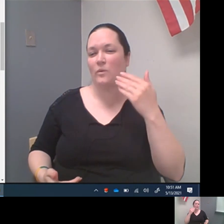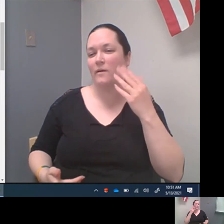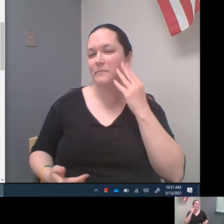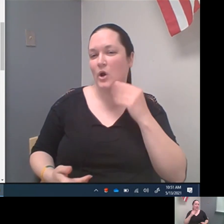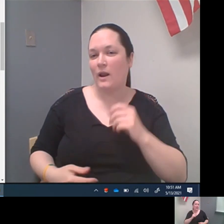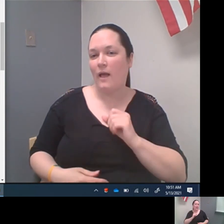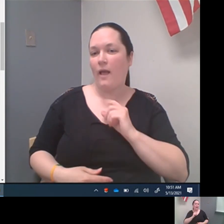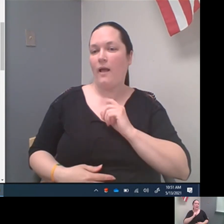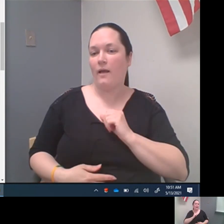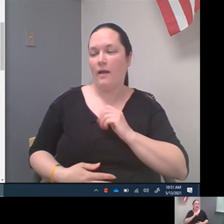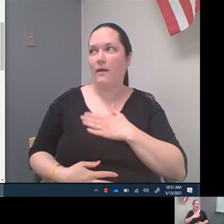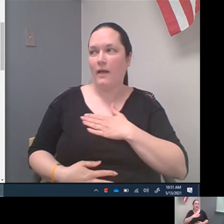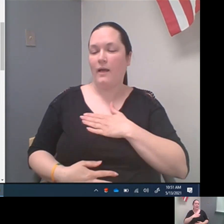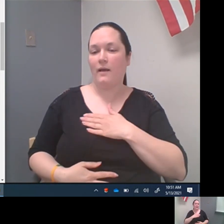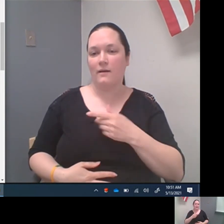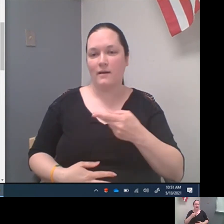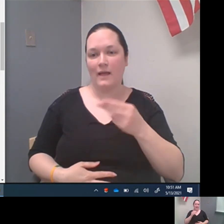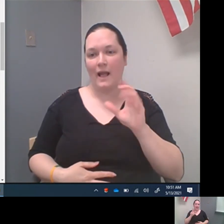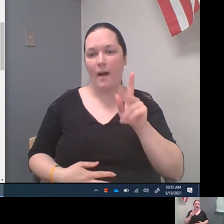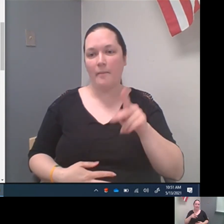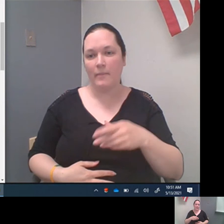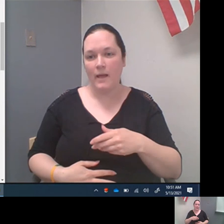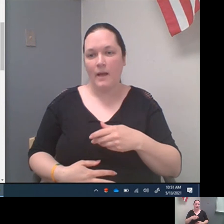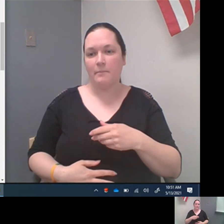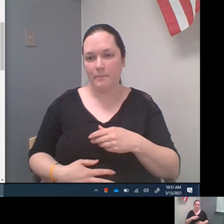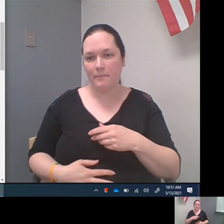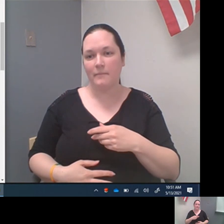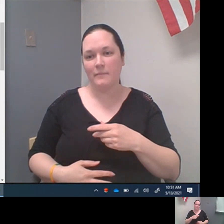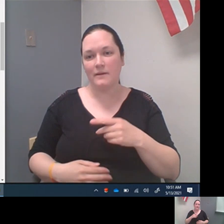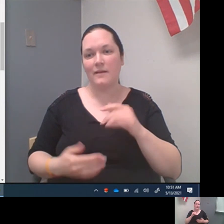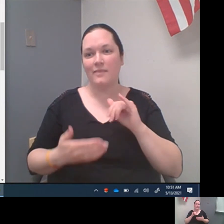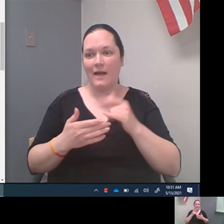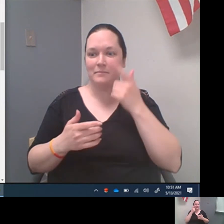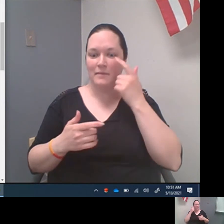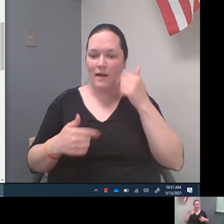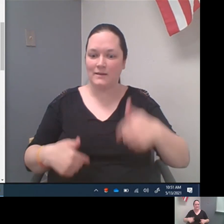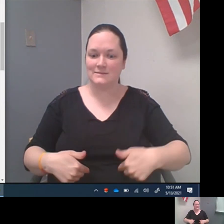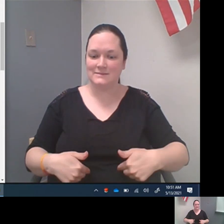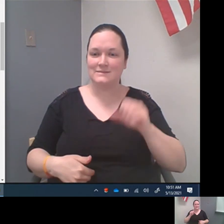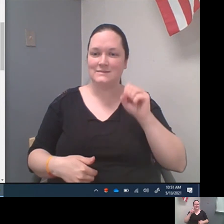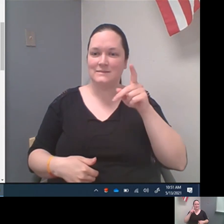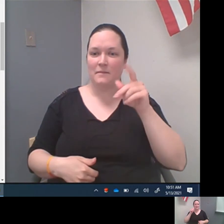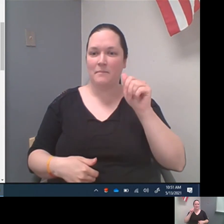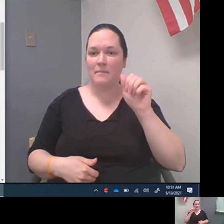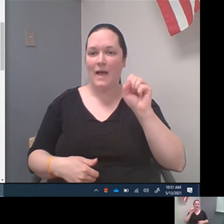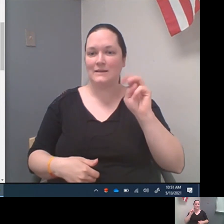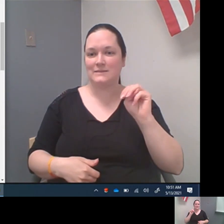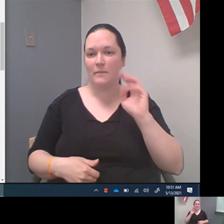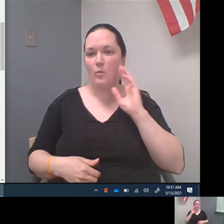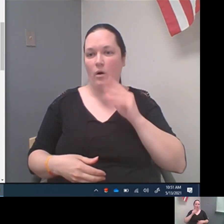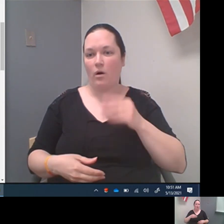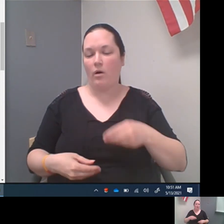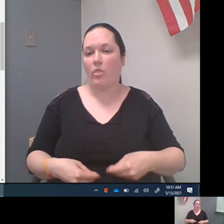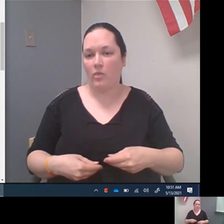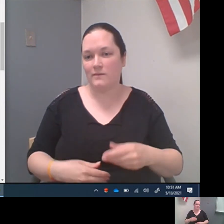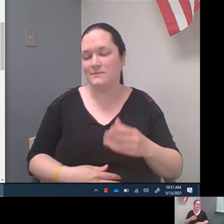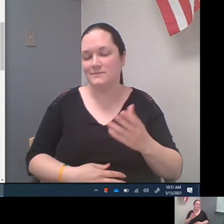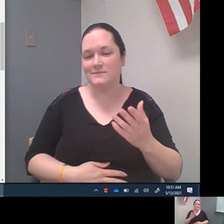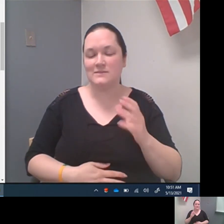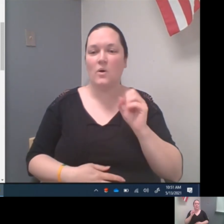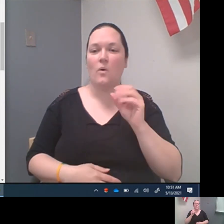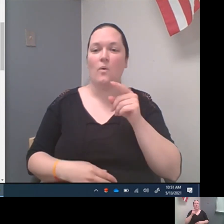in the diaphragm muscle. But basically what happens is we have the diaphragm muscle here, and then as that contracts and pulls down, then we have air